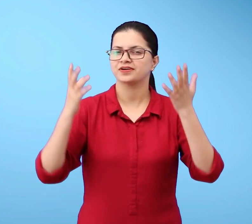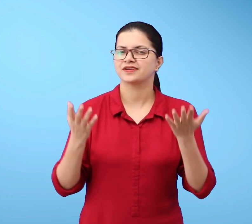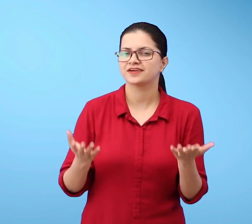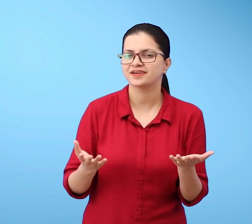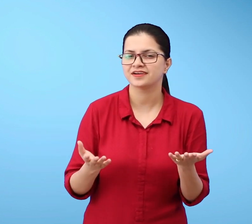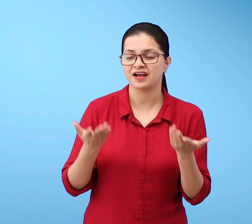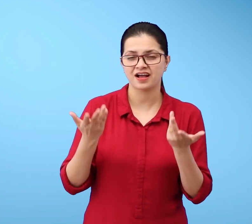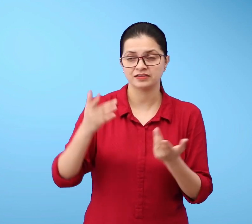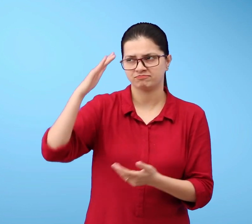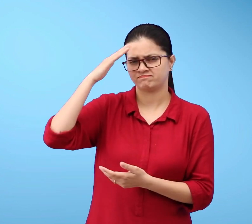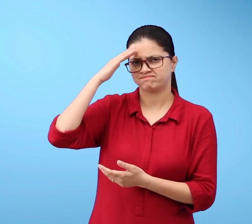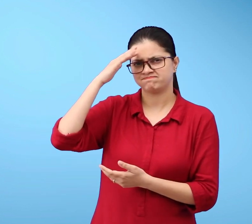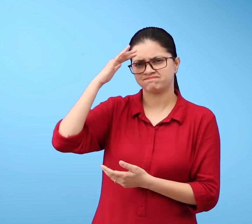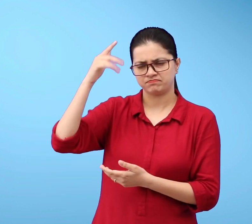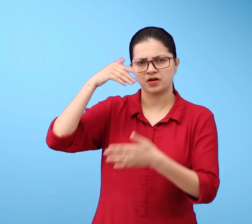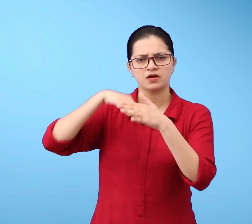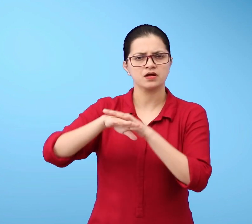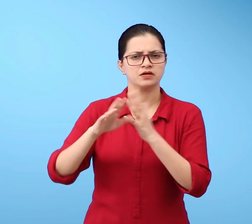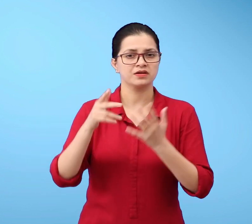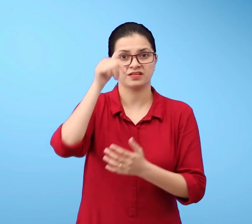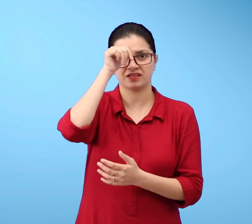6 schools of Indian philosophy.